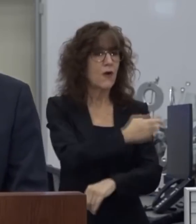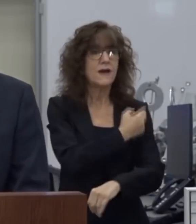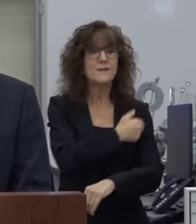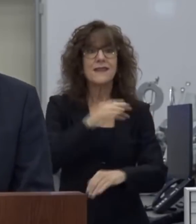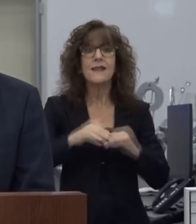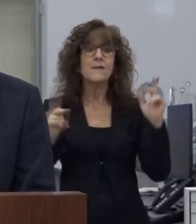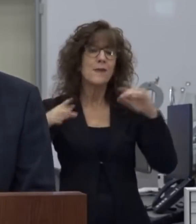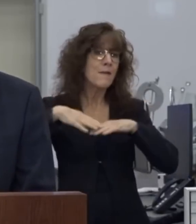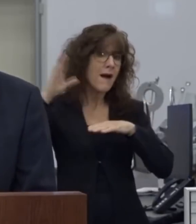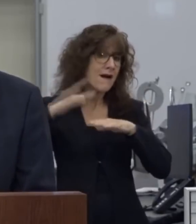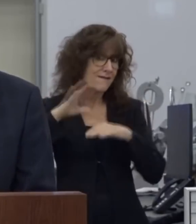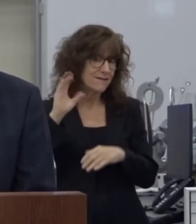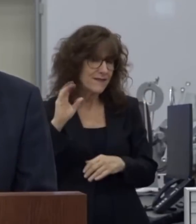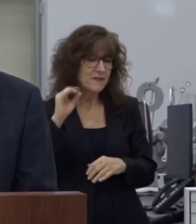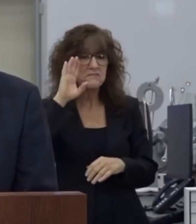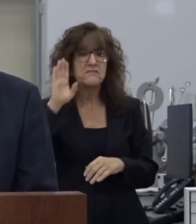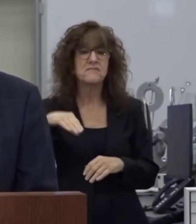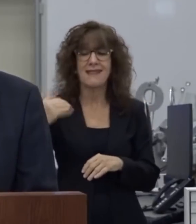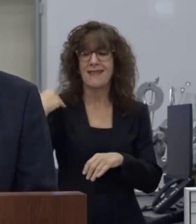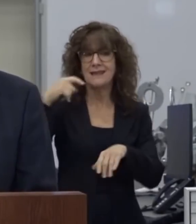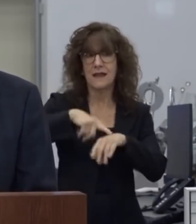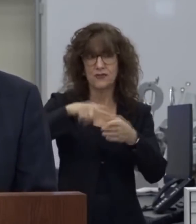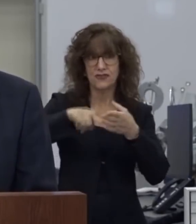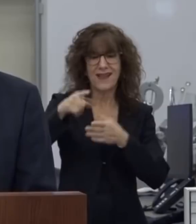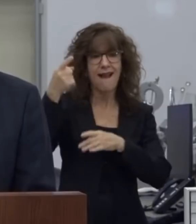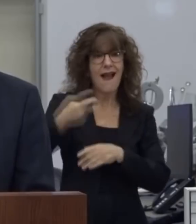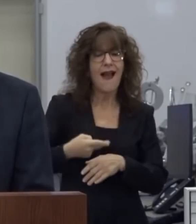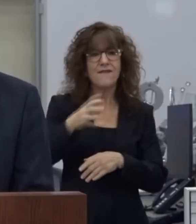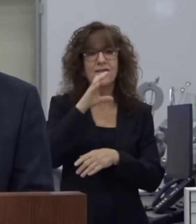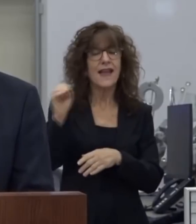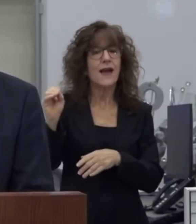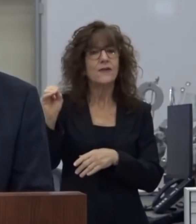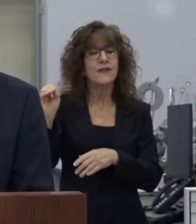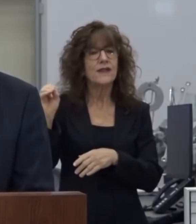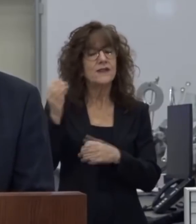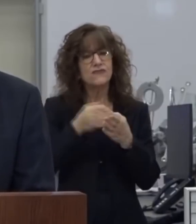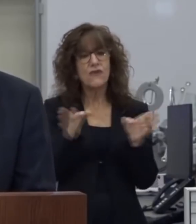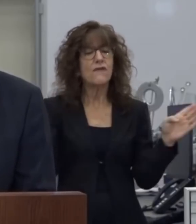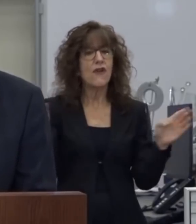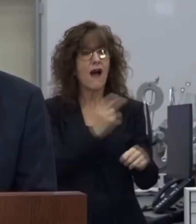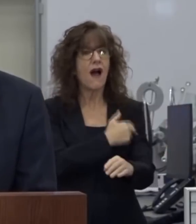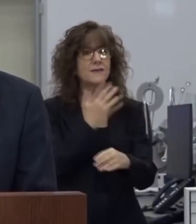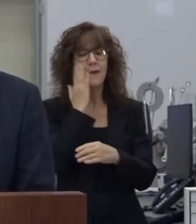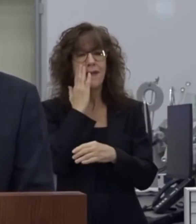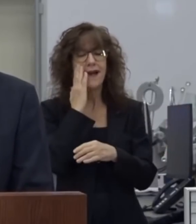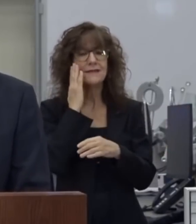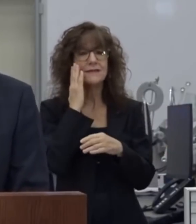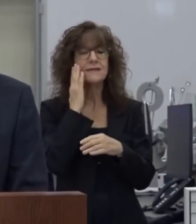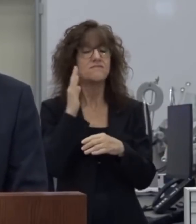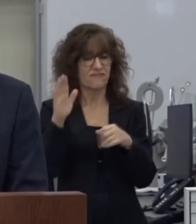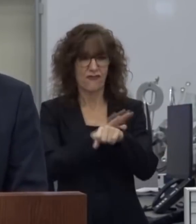those folks older than 50. At last check, about half of the county's overall hospital beds, including surge beds, are